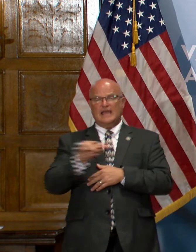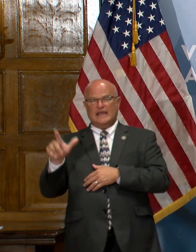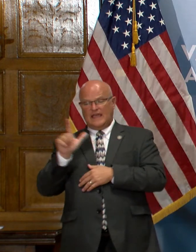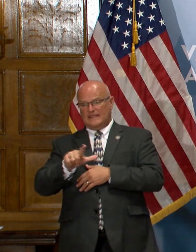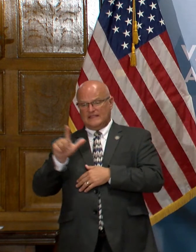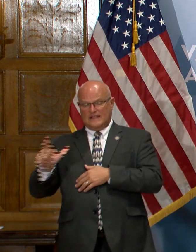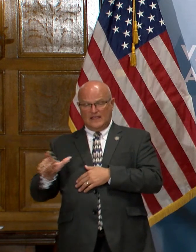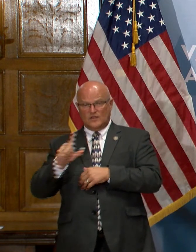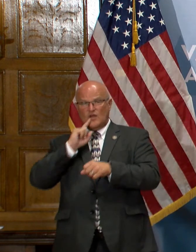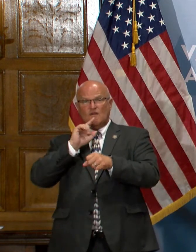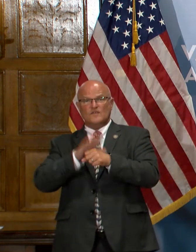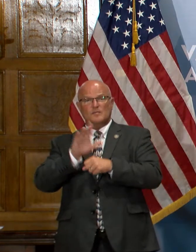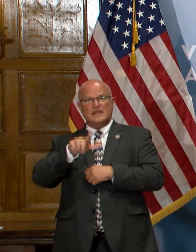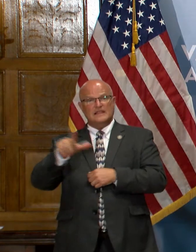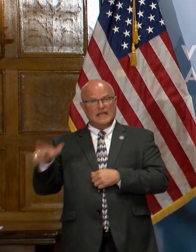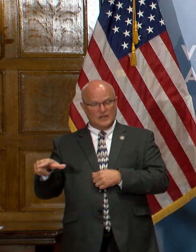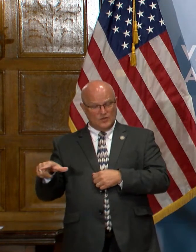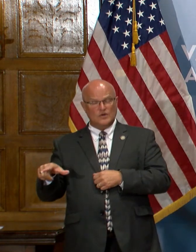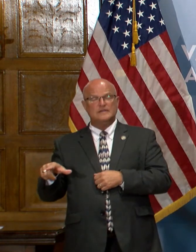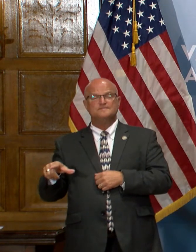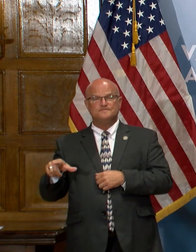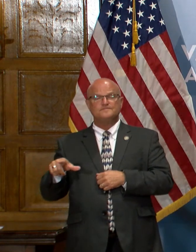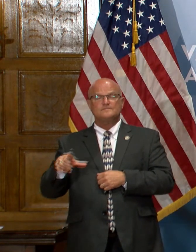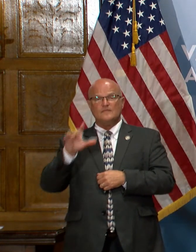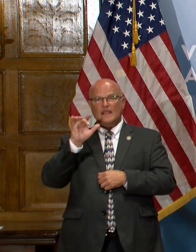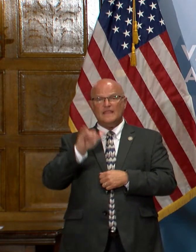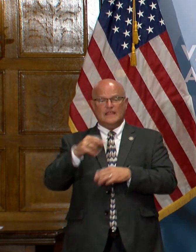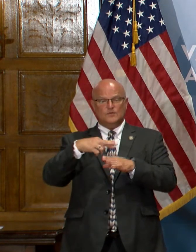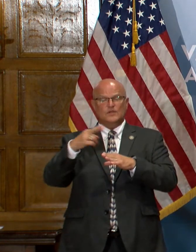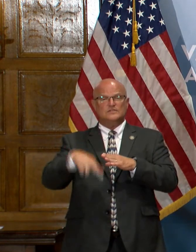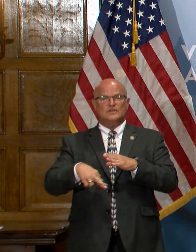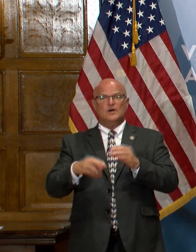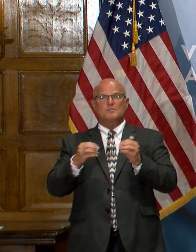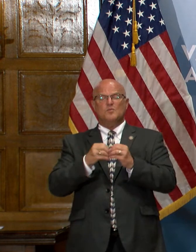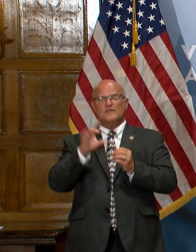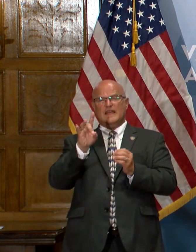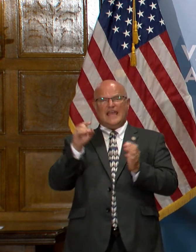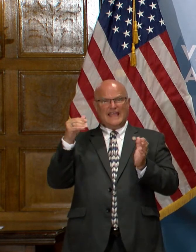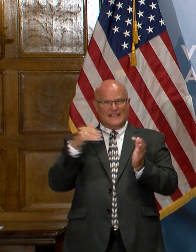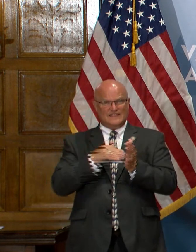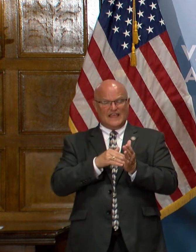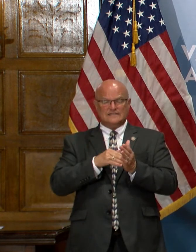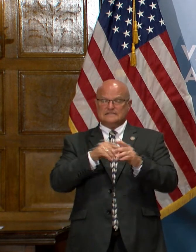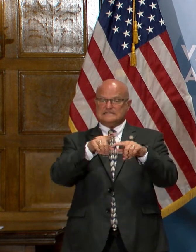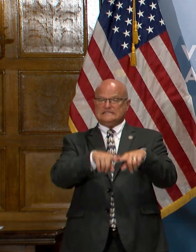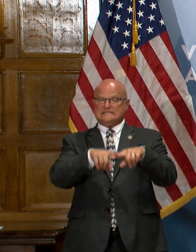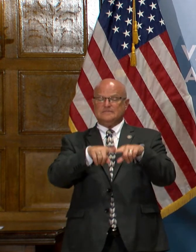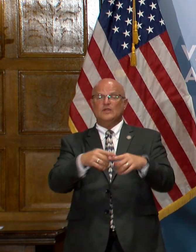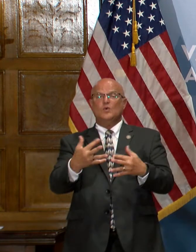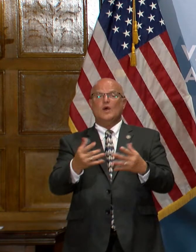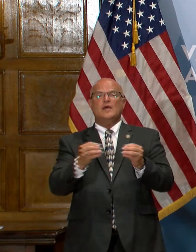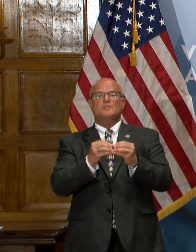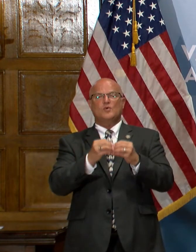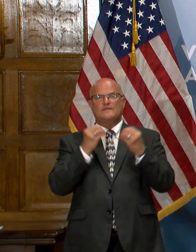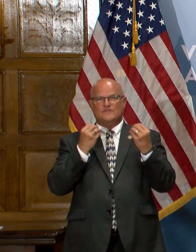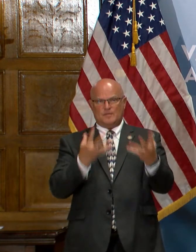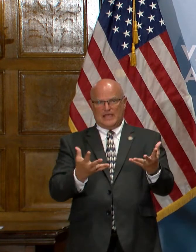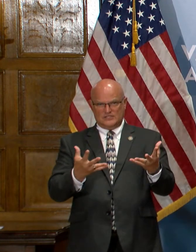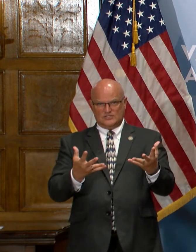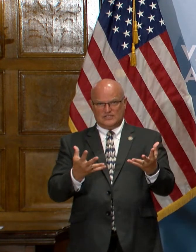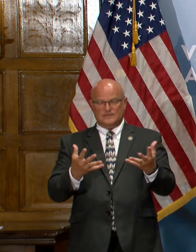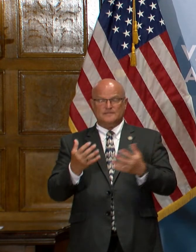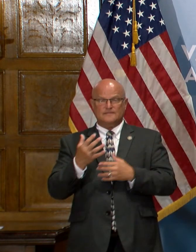being affirmed by the landlord, that's resulted in over 8,000 that are pending, waiting for more